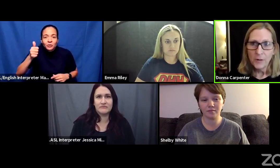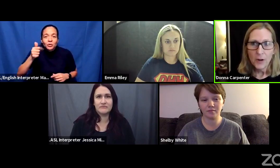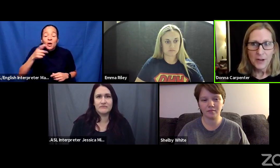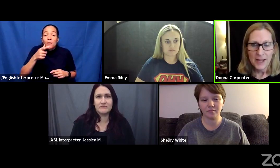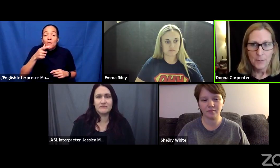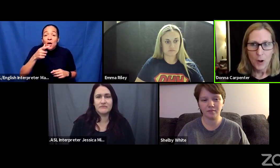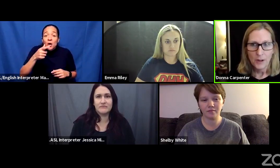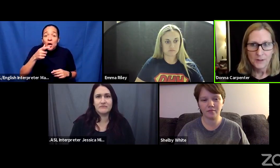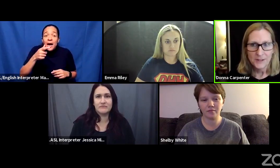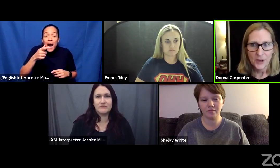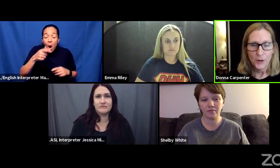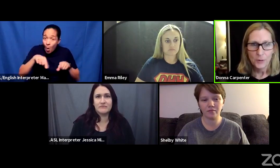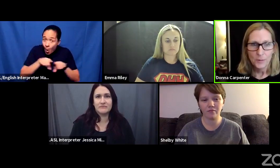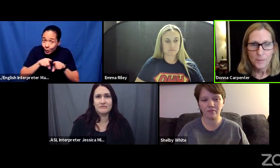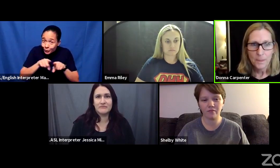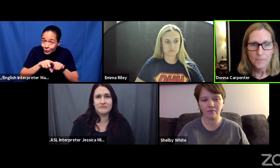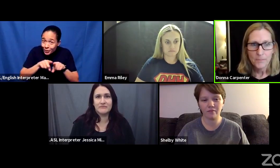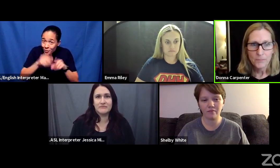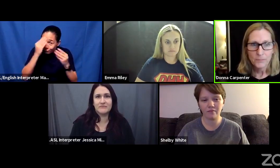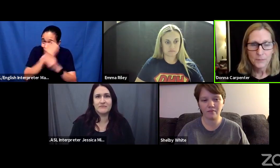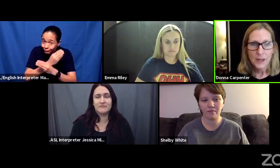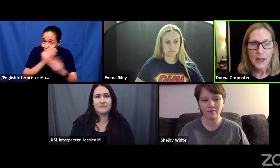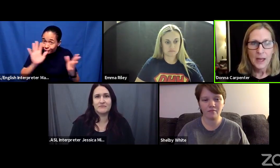your hero name also